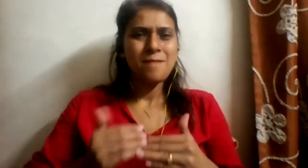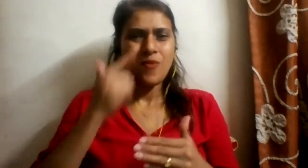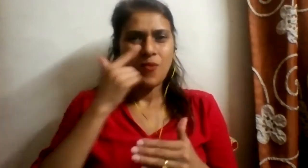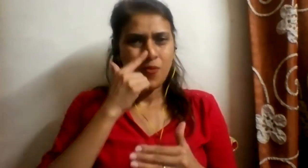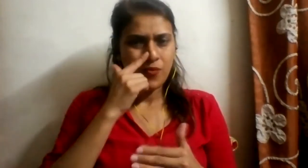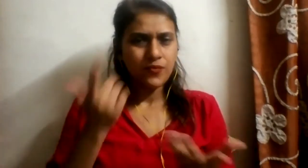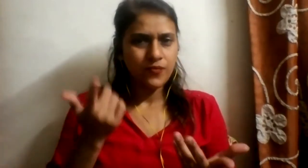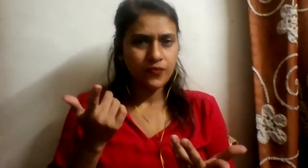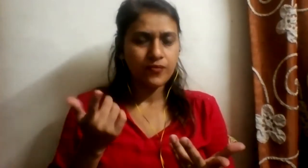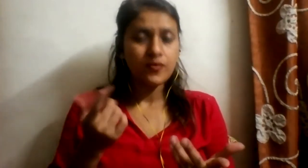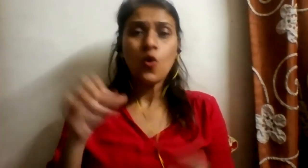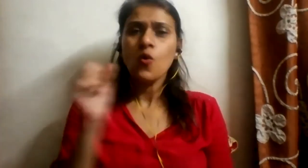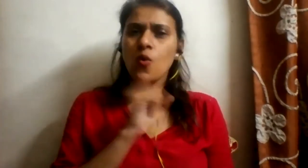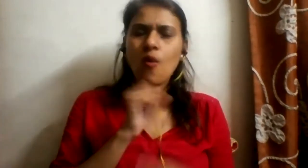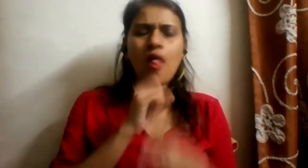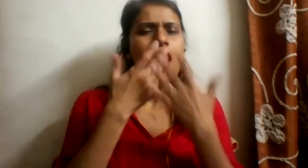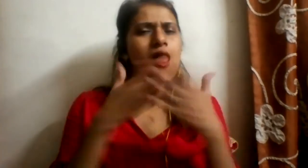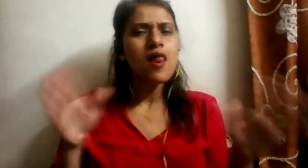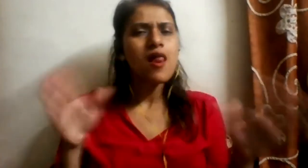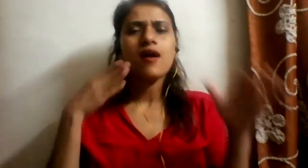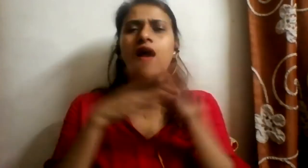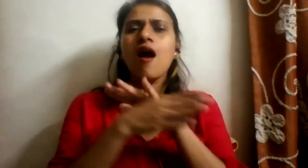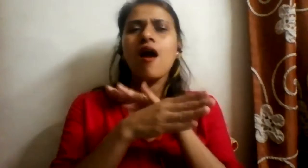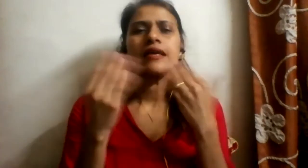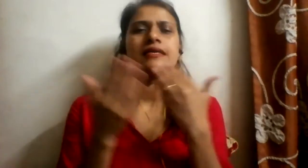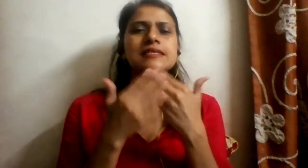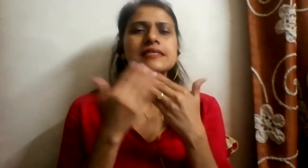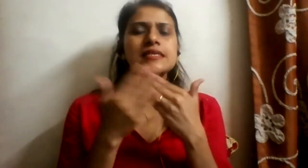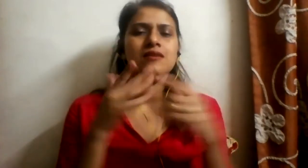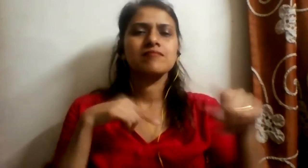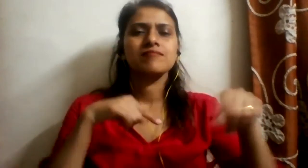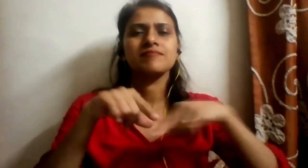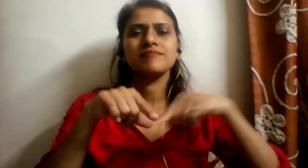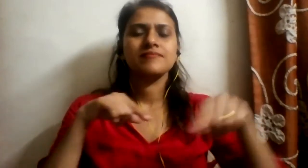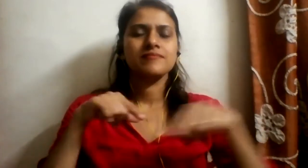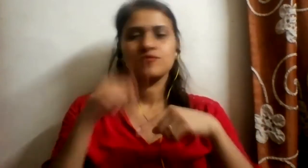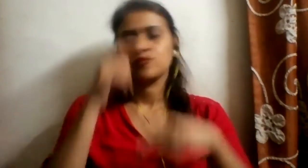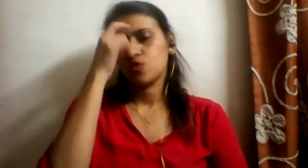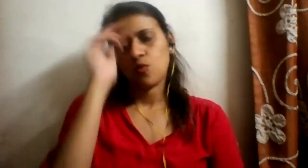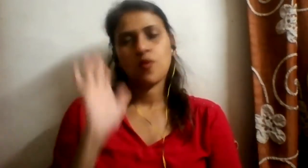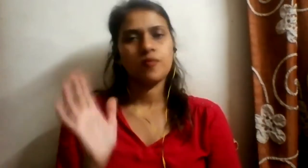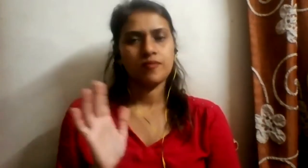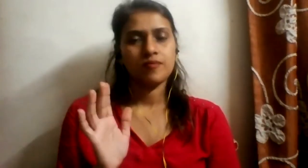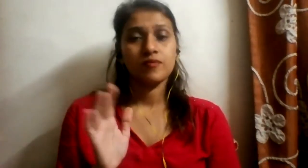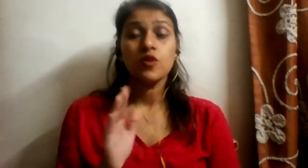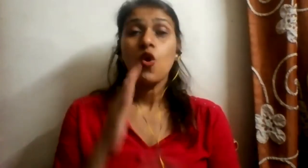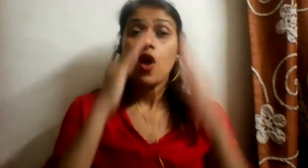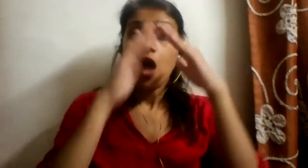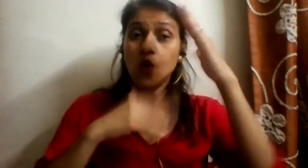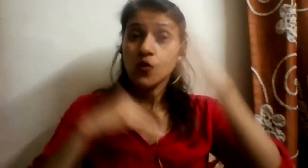persons with disabilities, if at all there, they are able to get integrated, included in those housing schemes. Now, rural development might